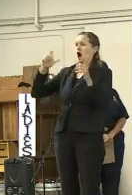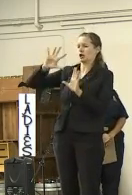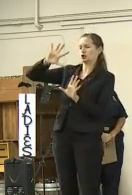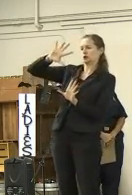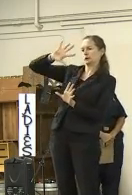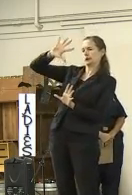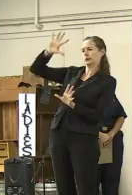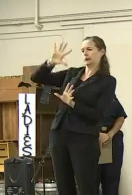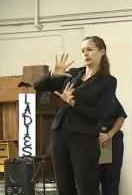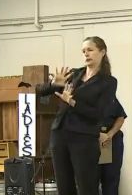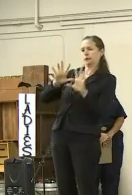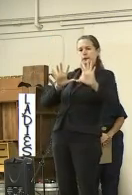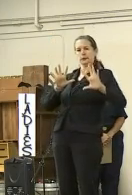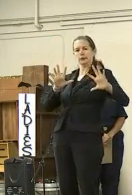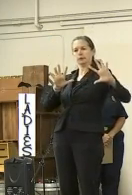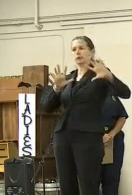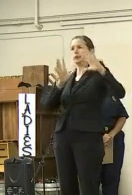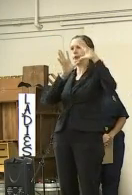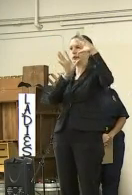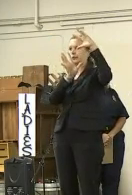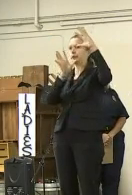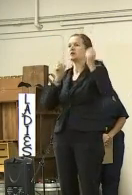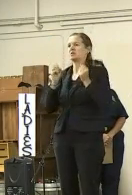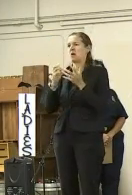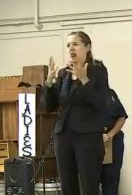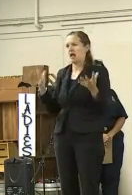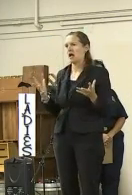ground that has to be covered by the folks